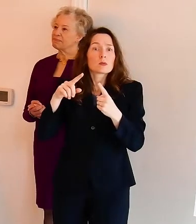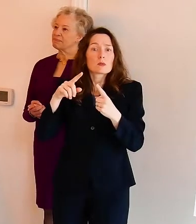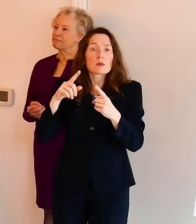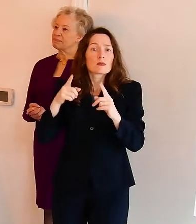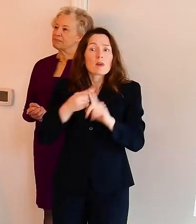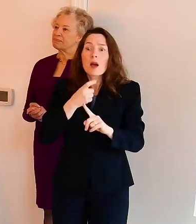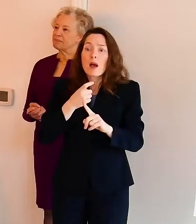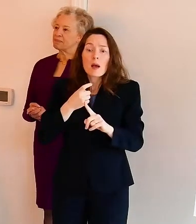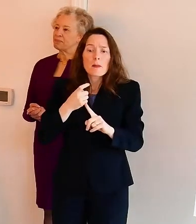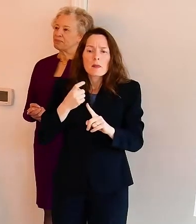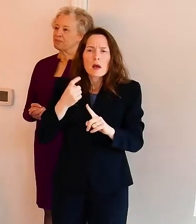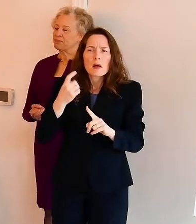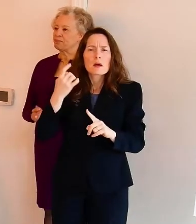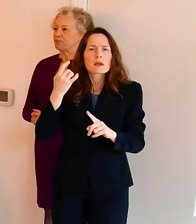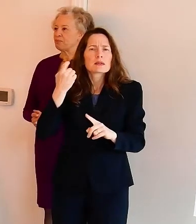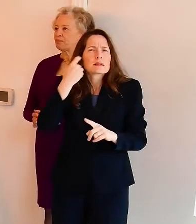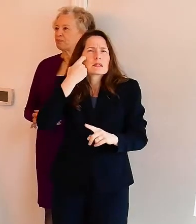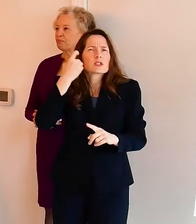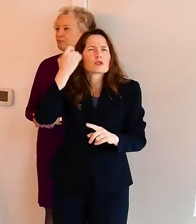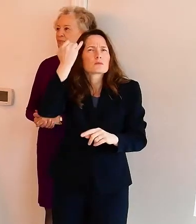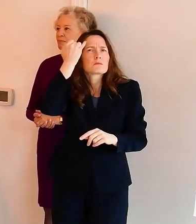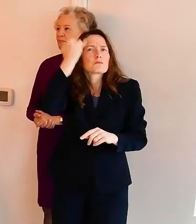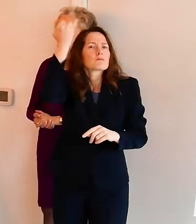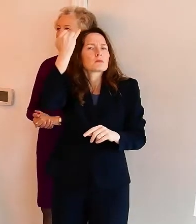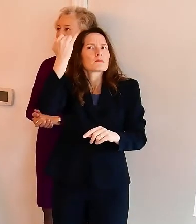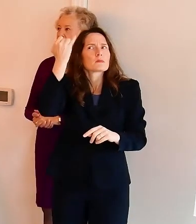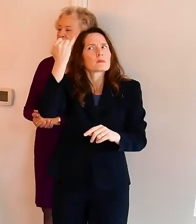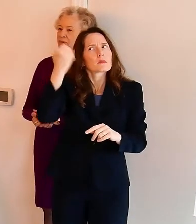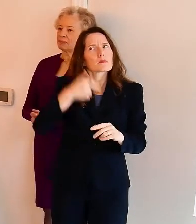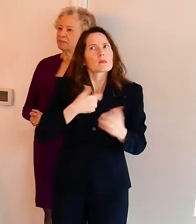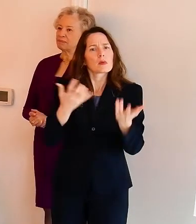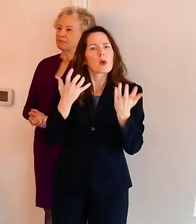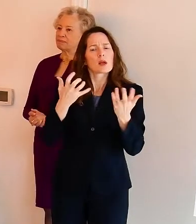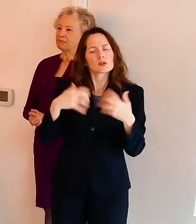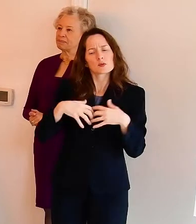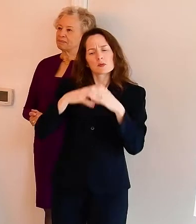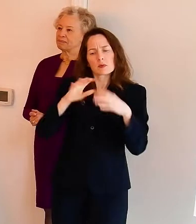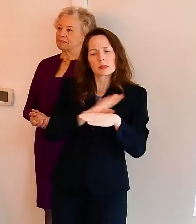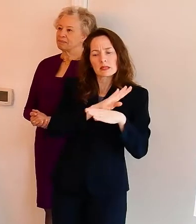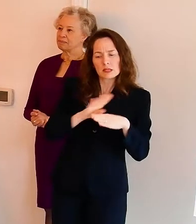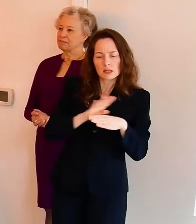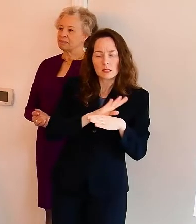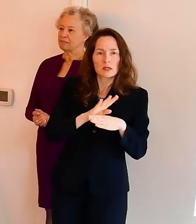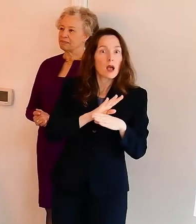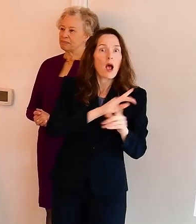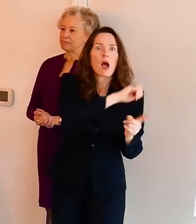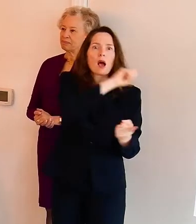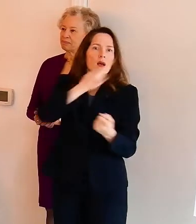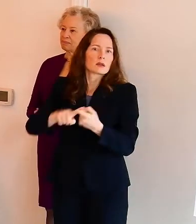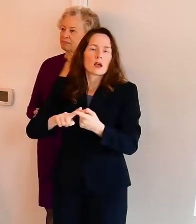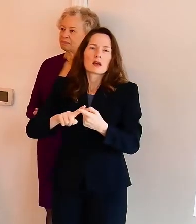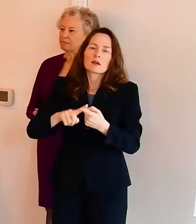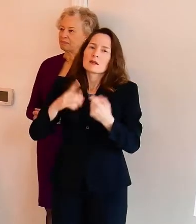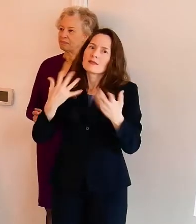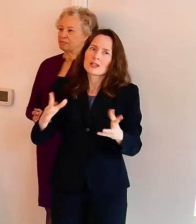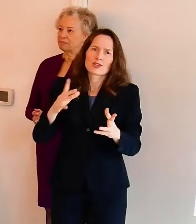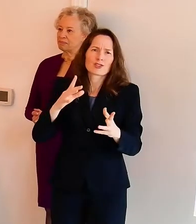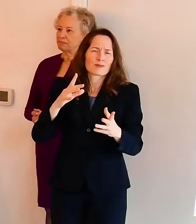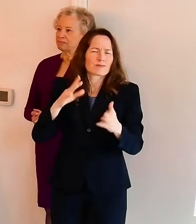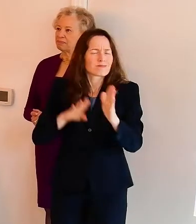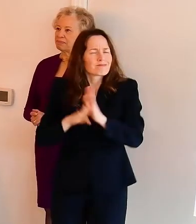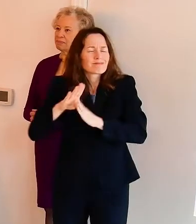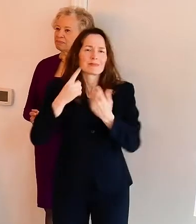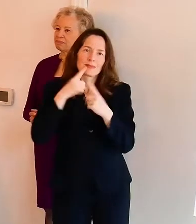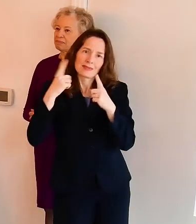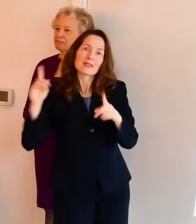Series A funding. But we've noticed and we know that black women have not had the same opportunities. So through the leadership of our board, and I want to